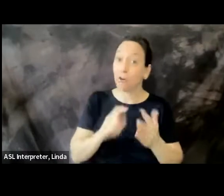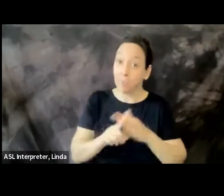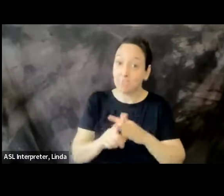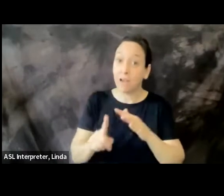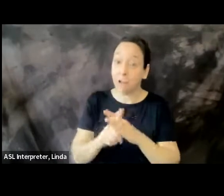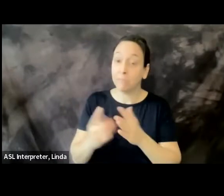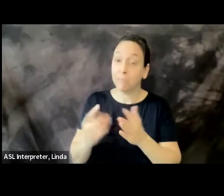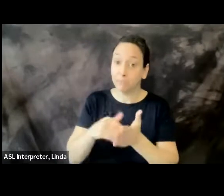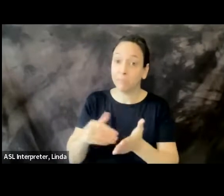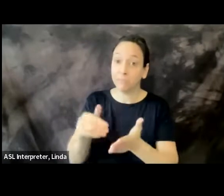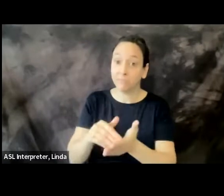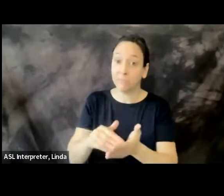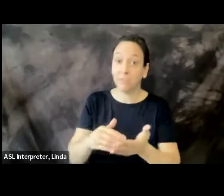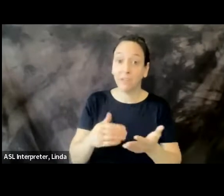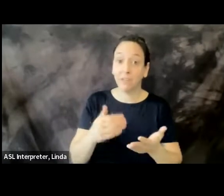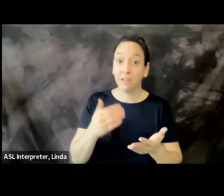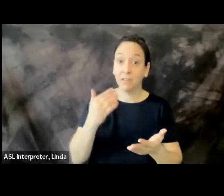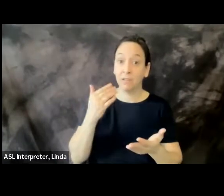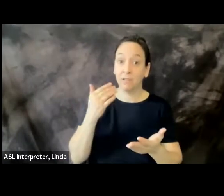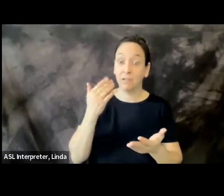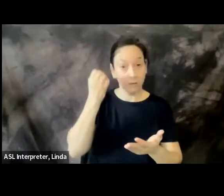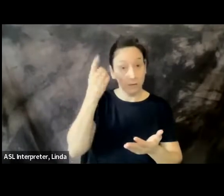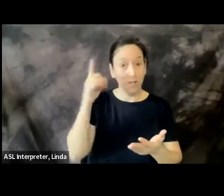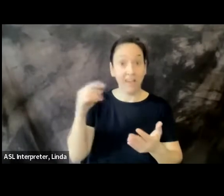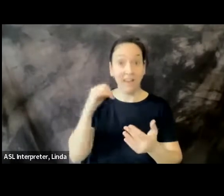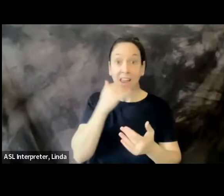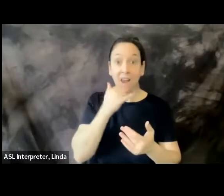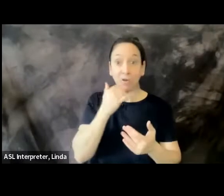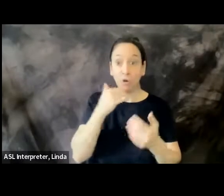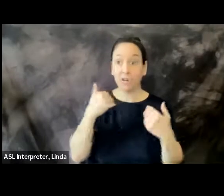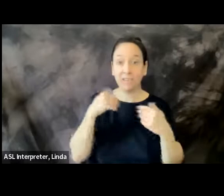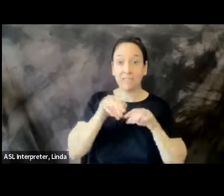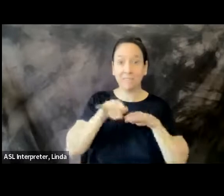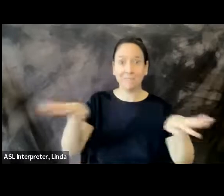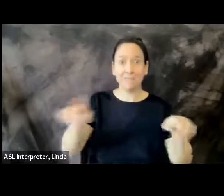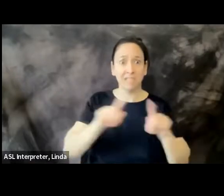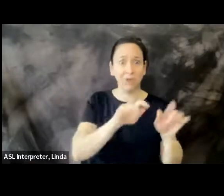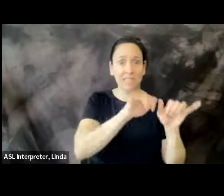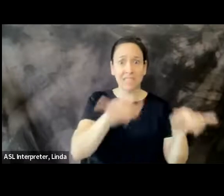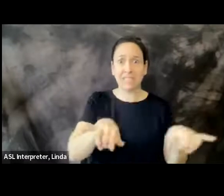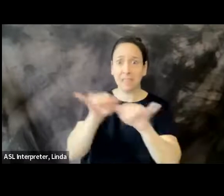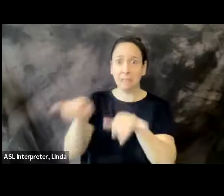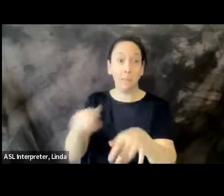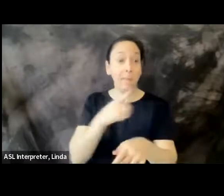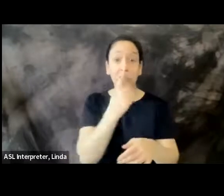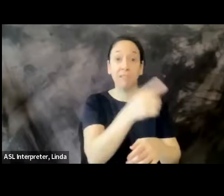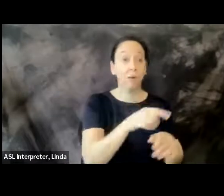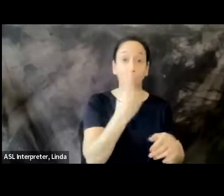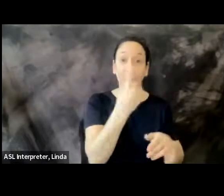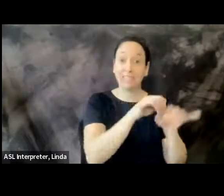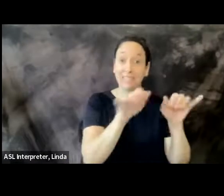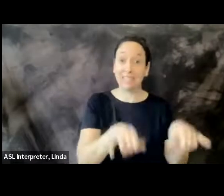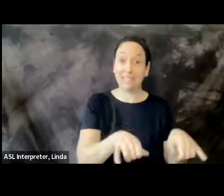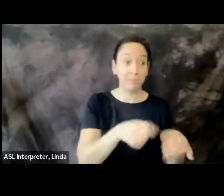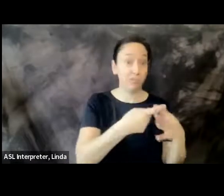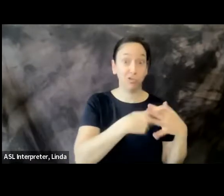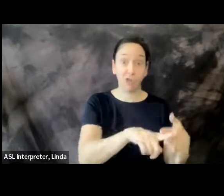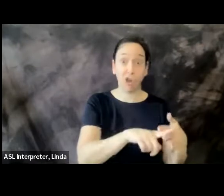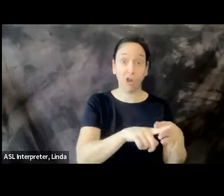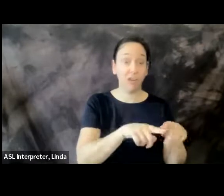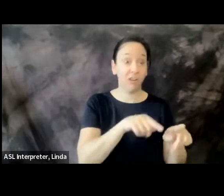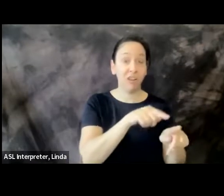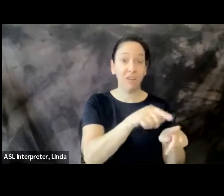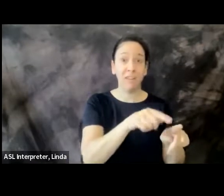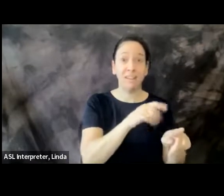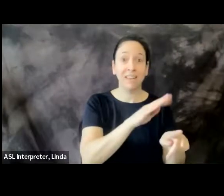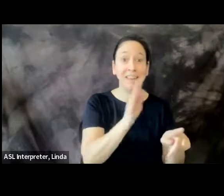again because the error persists across several different automated systems. It was never corrected in one place, and then it persisted in life across multiple data sets